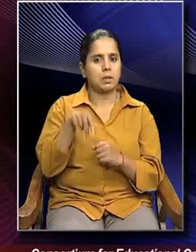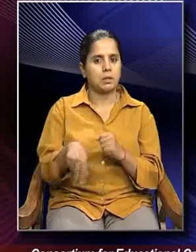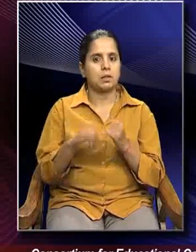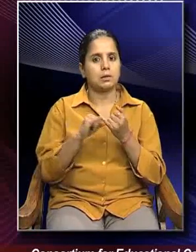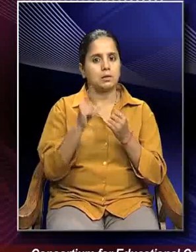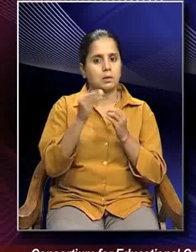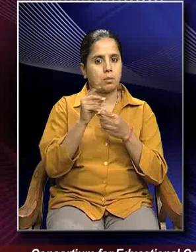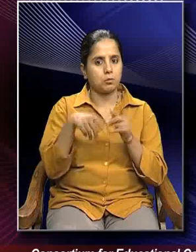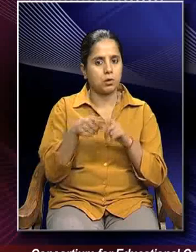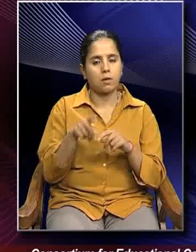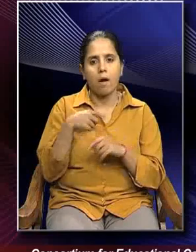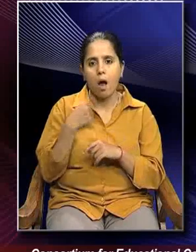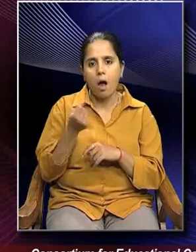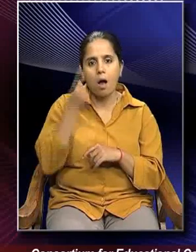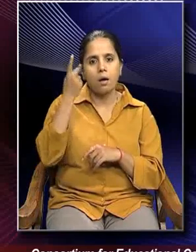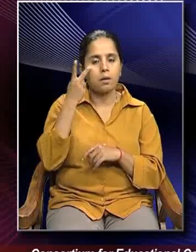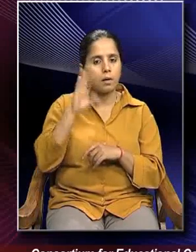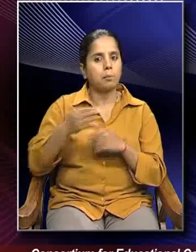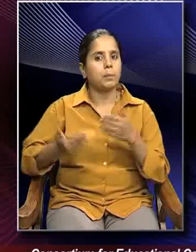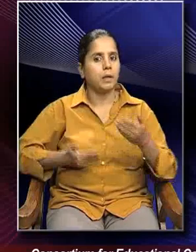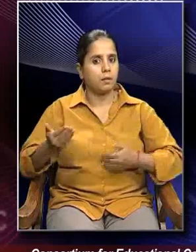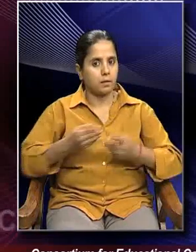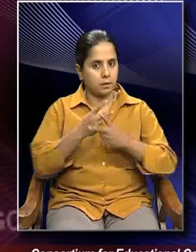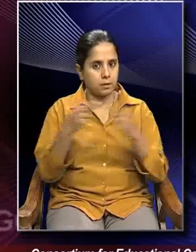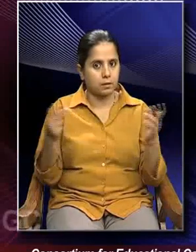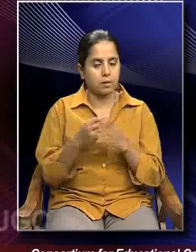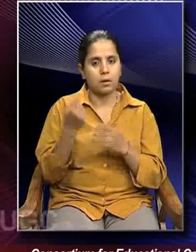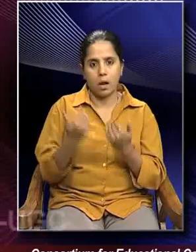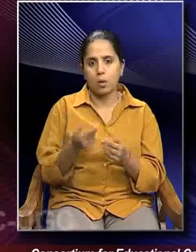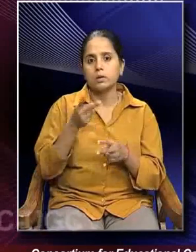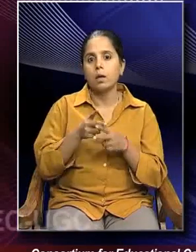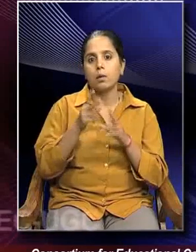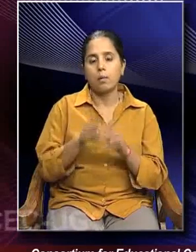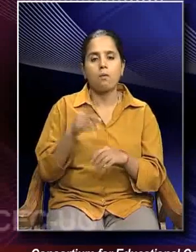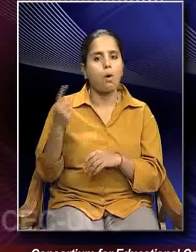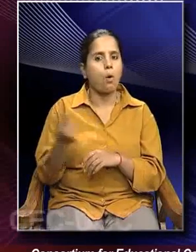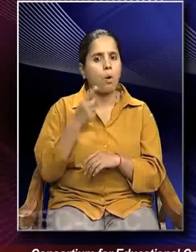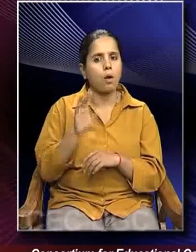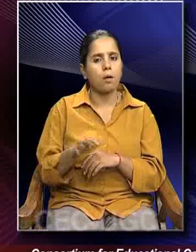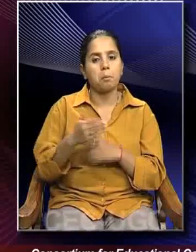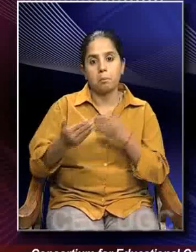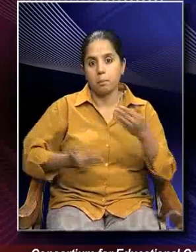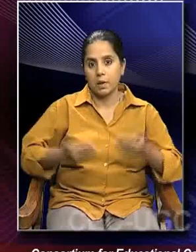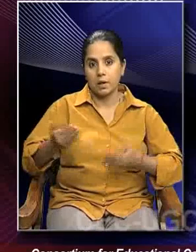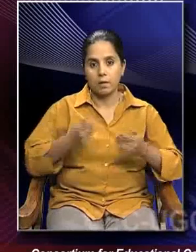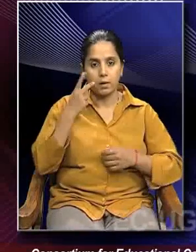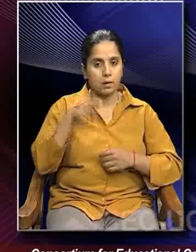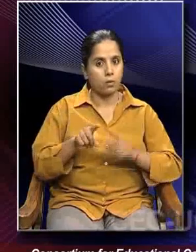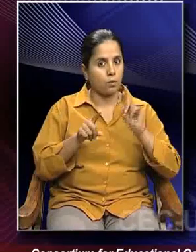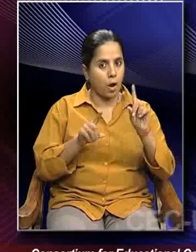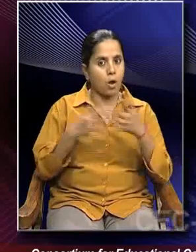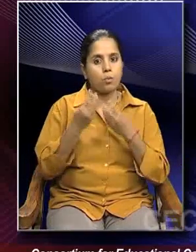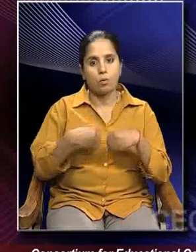subjective understanding of behavior exists only as the behavior of one or